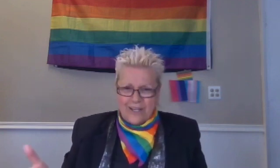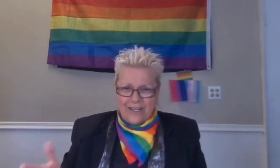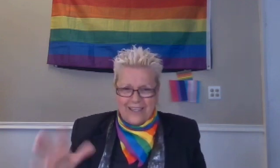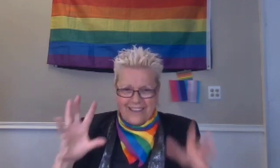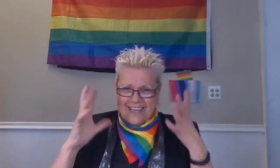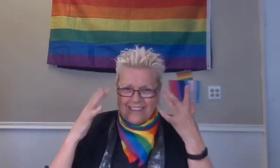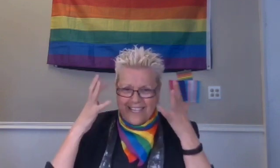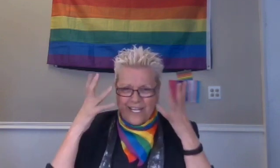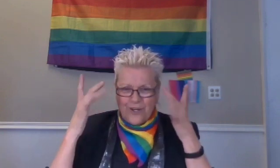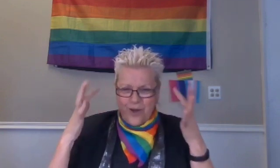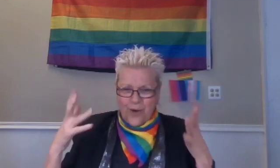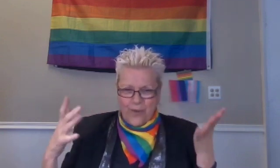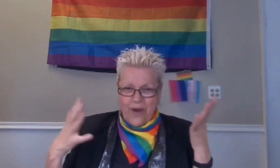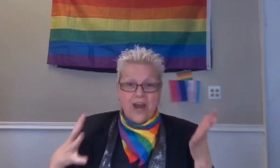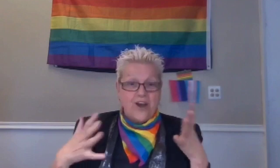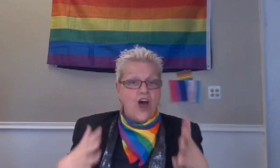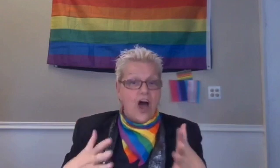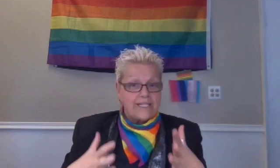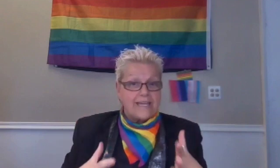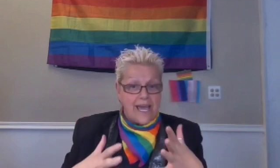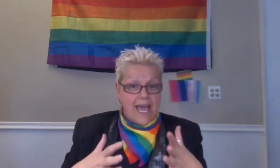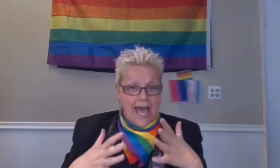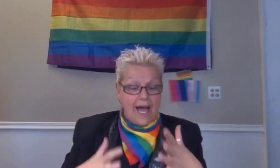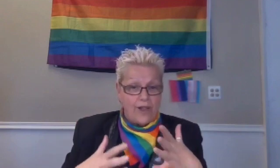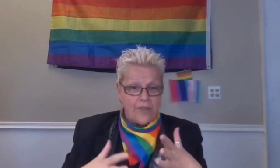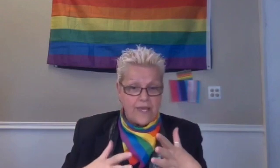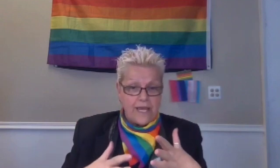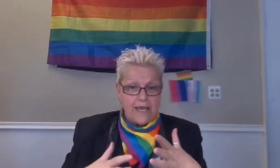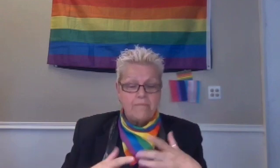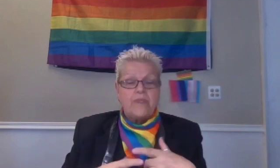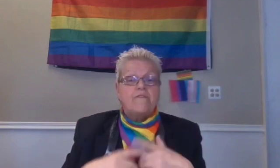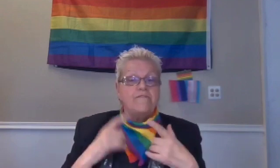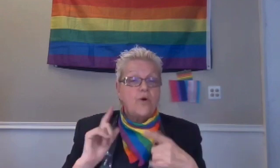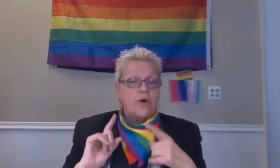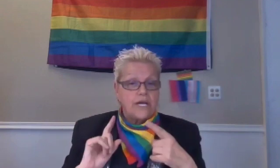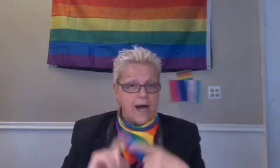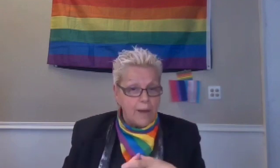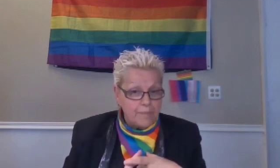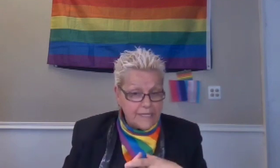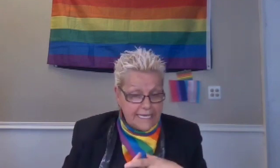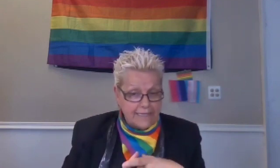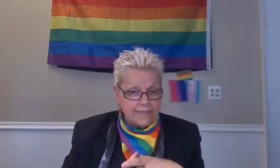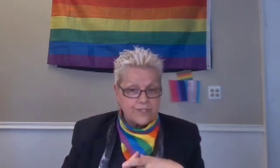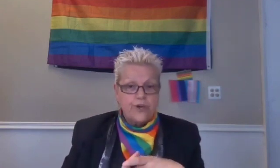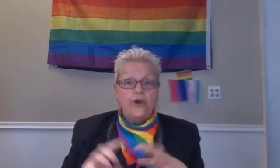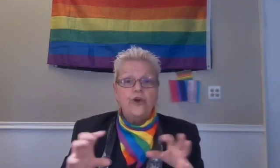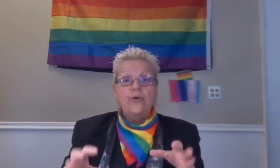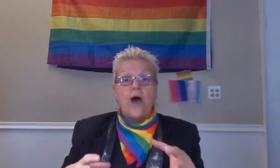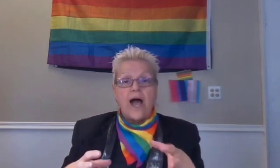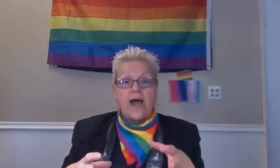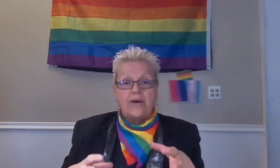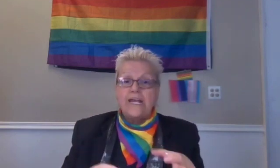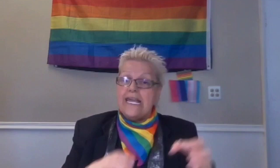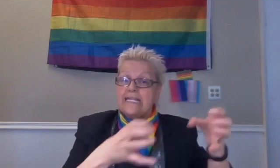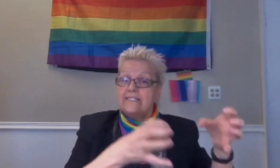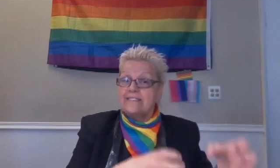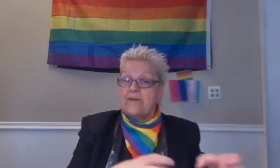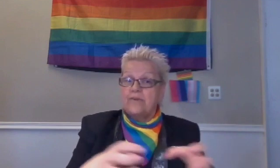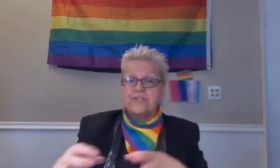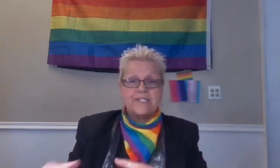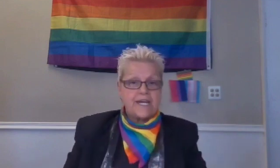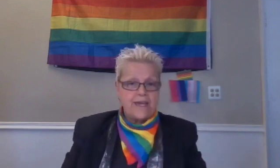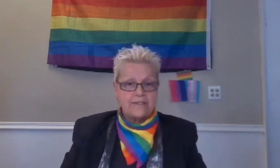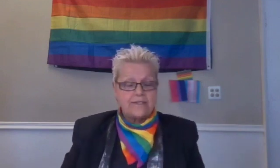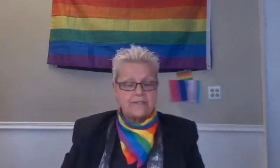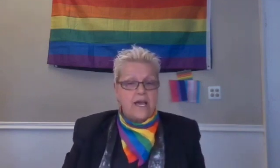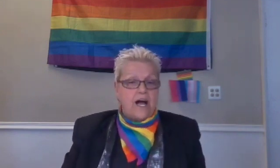is, you know, not healthy for companies who are in